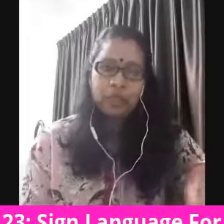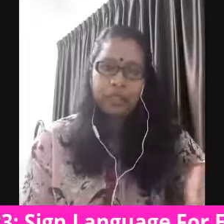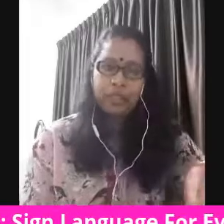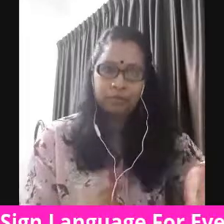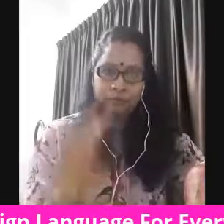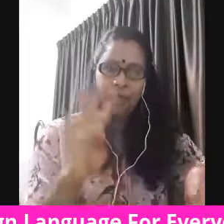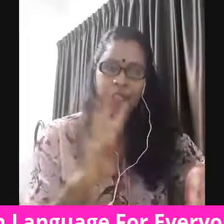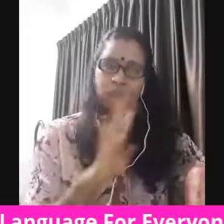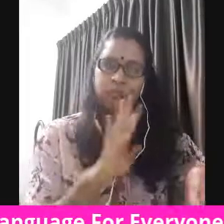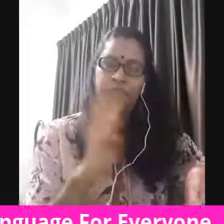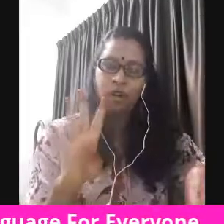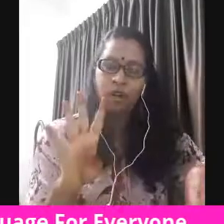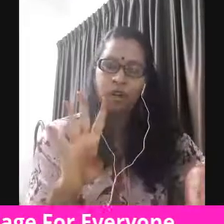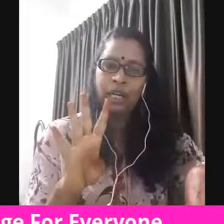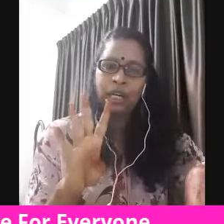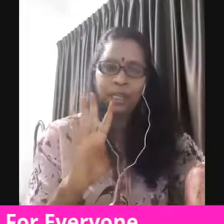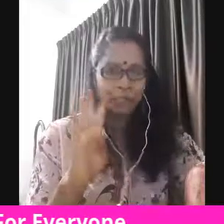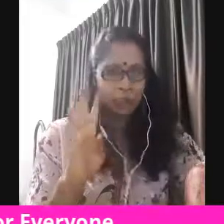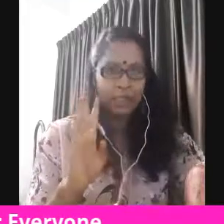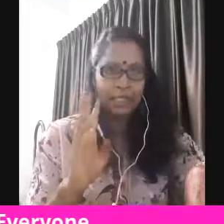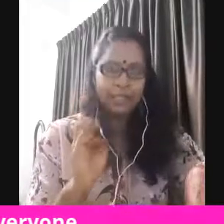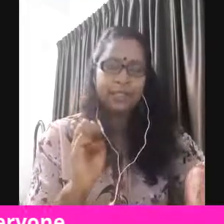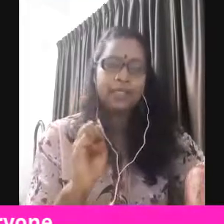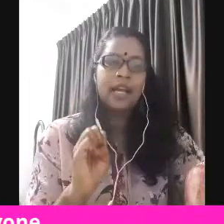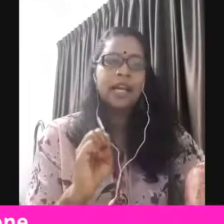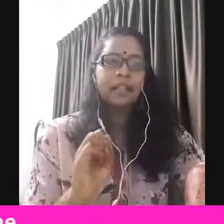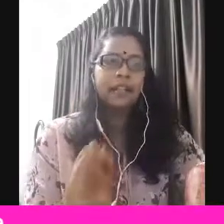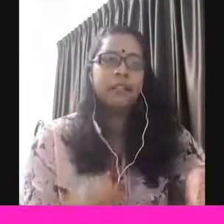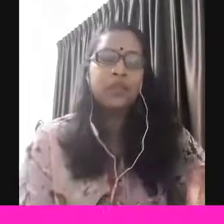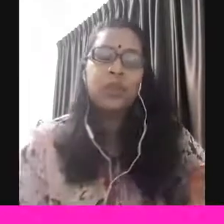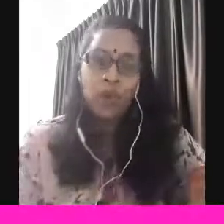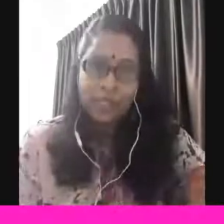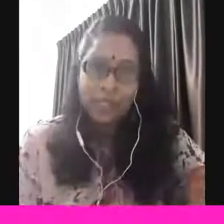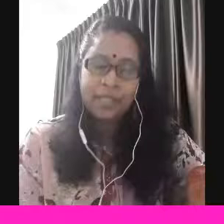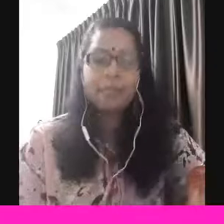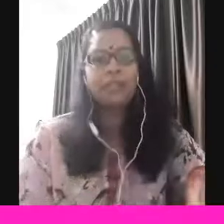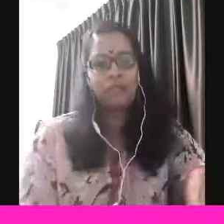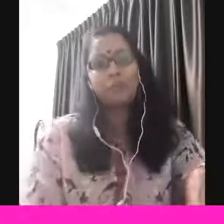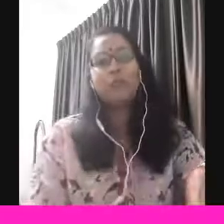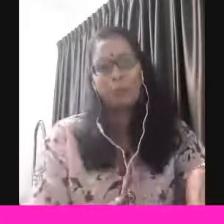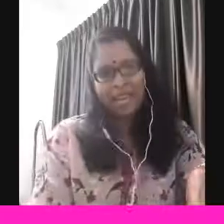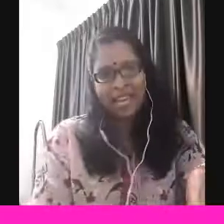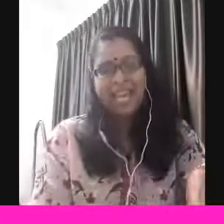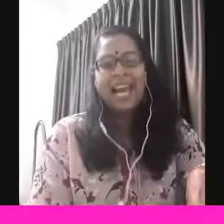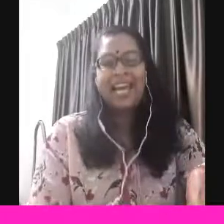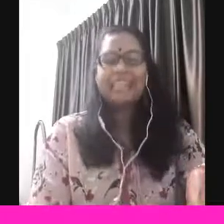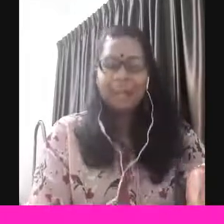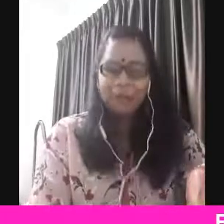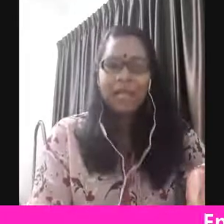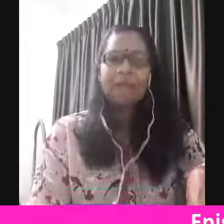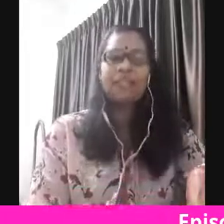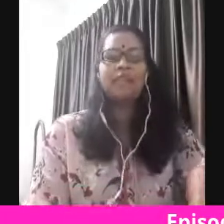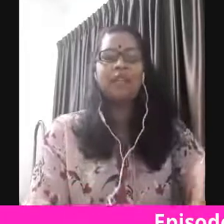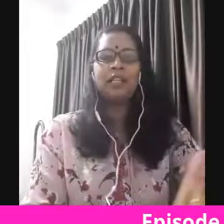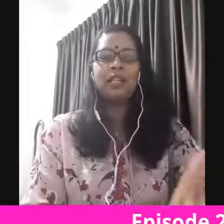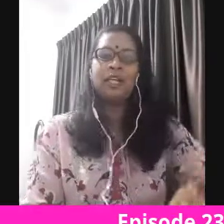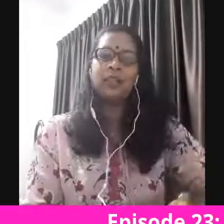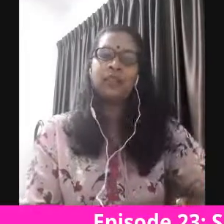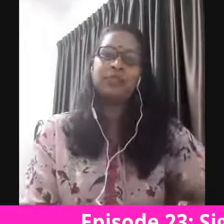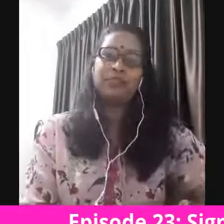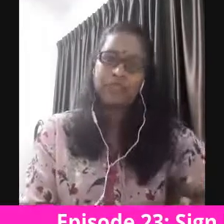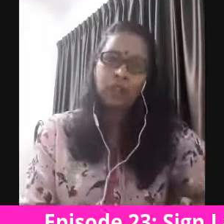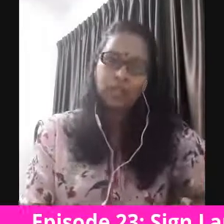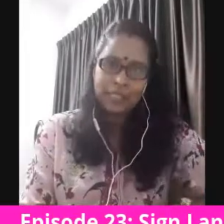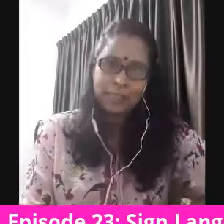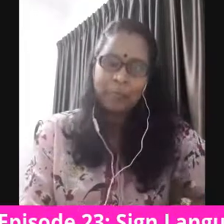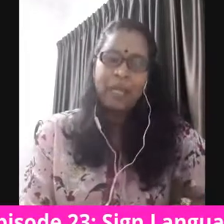Mission. So they got four societies. They will do courses, but we have to pay, and sometimes they will